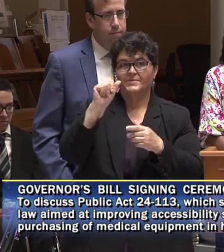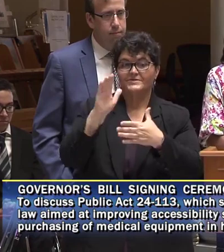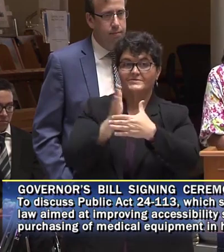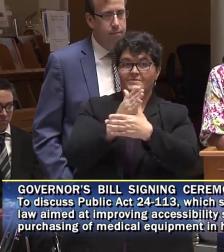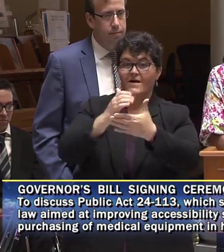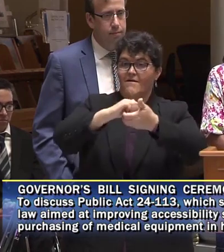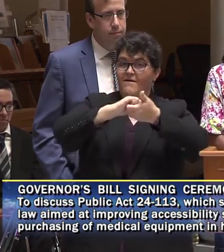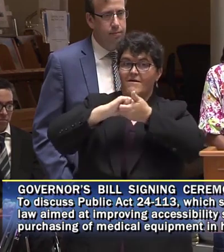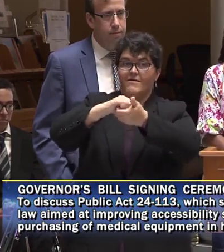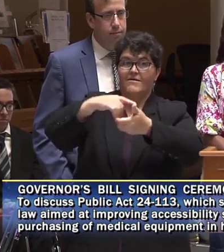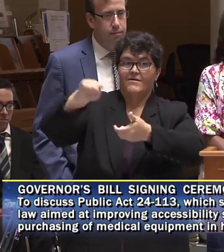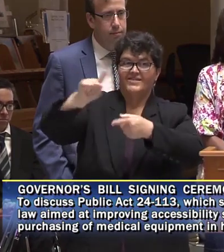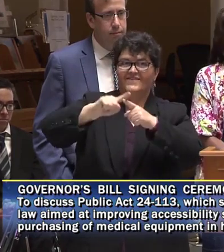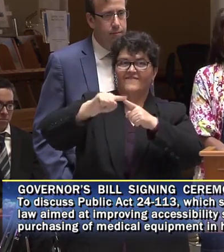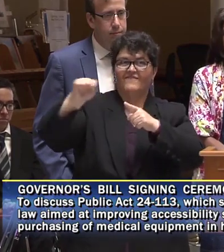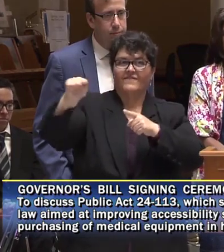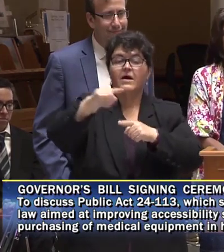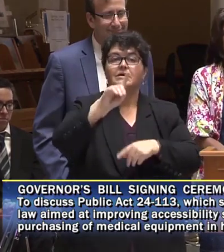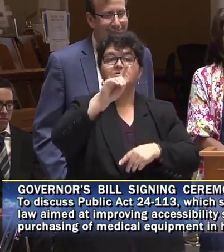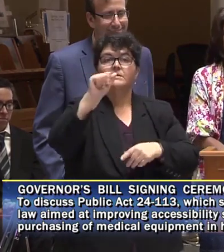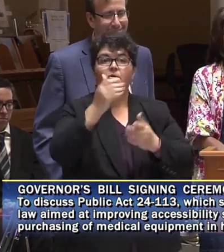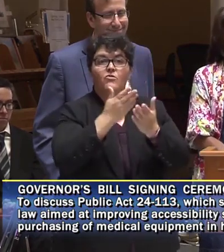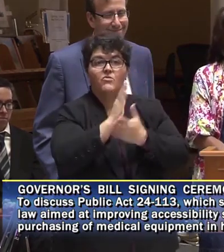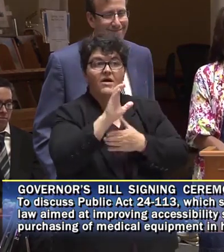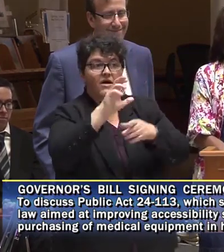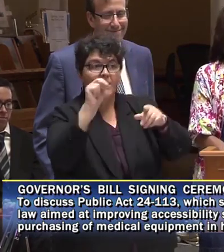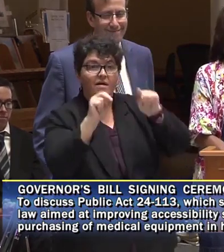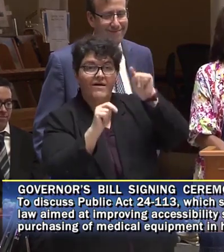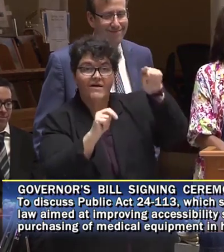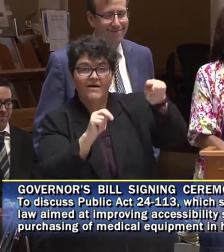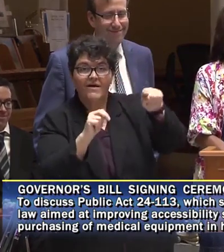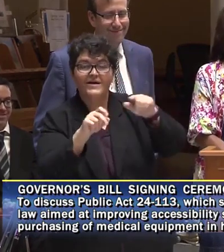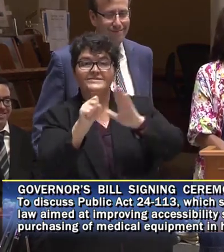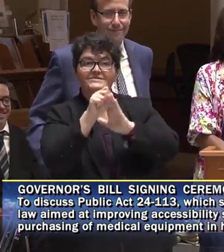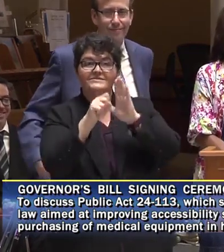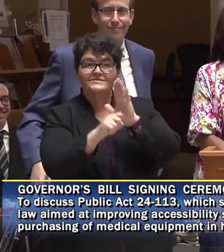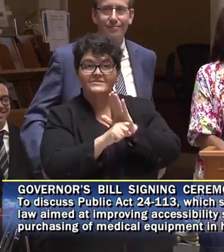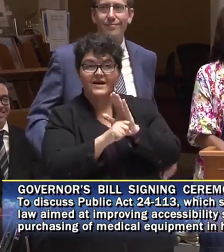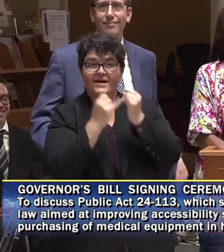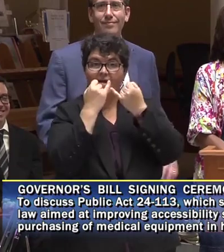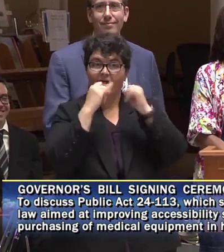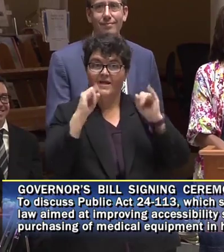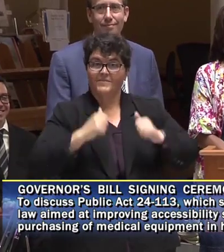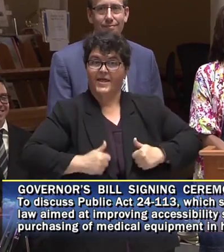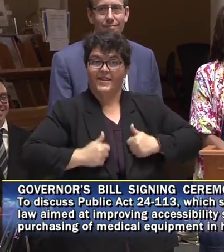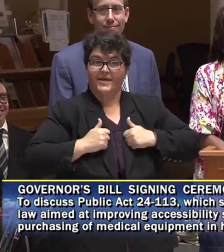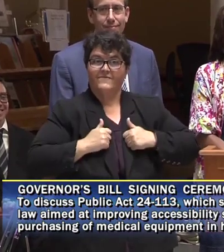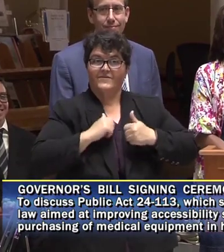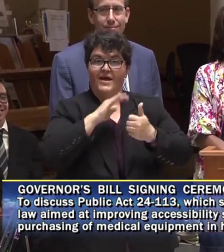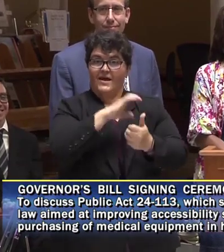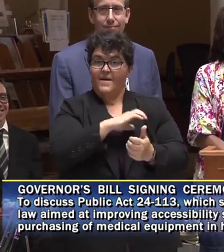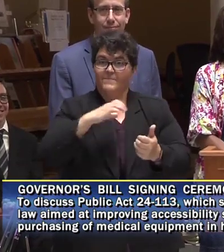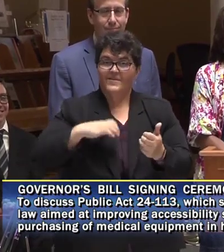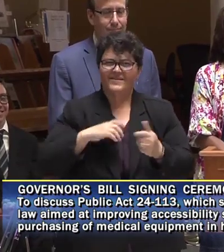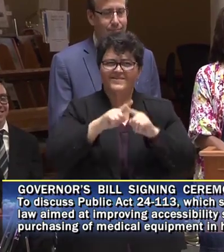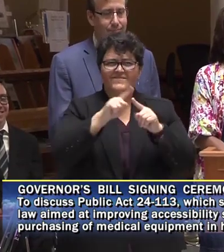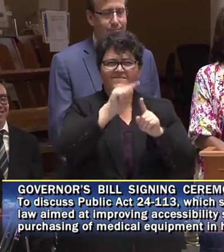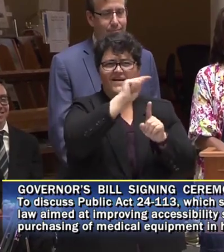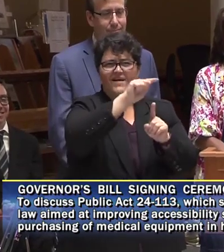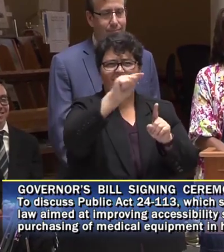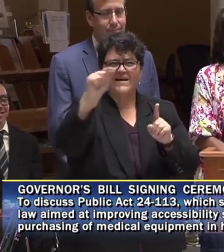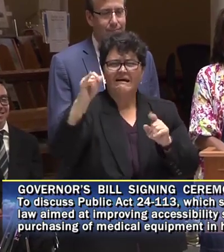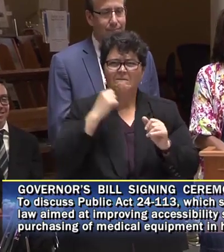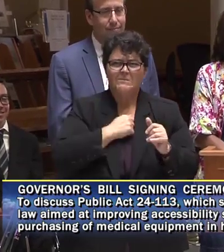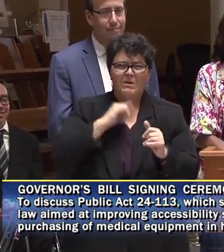State Independent Living Council. And if I left out any groups, my fault and my mistake, I apologize. But those groups are instrumental.